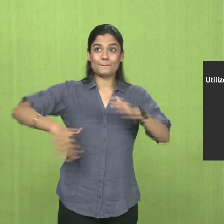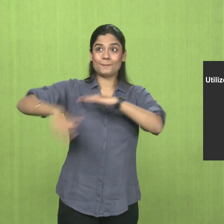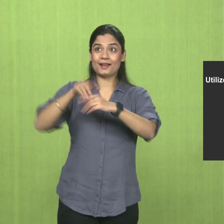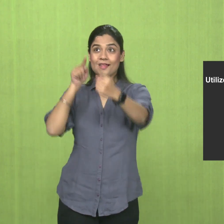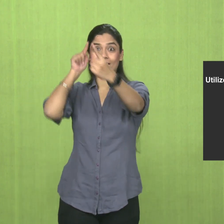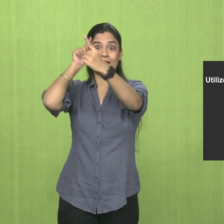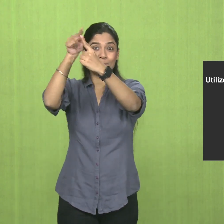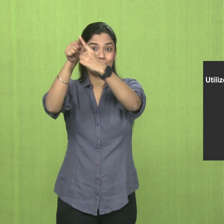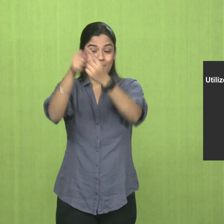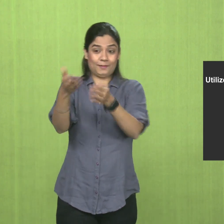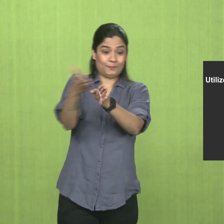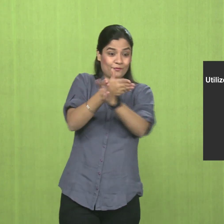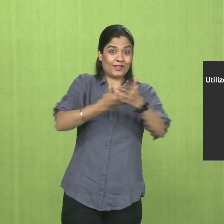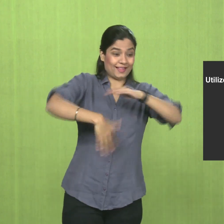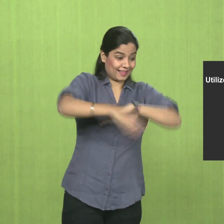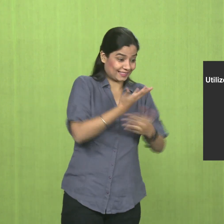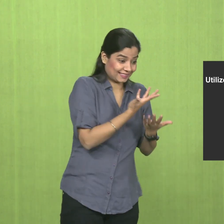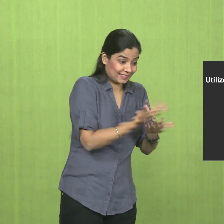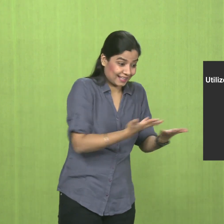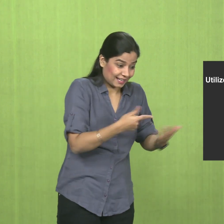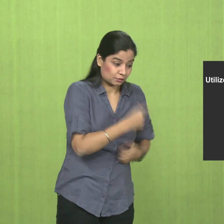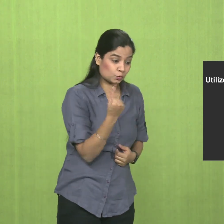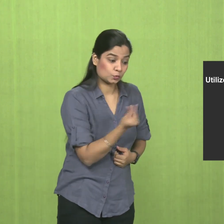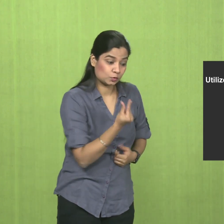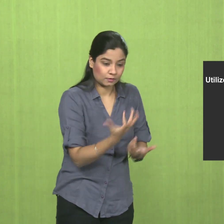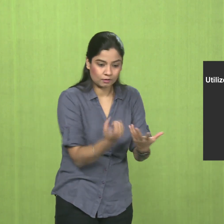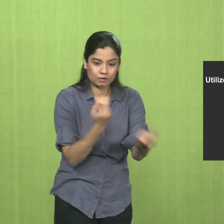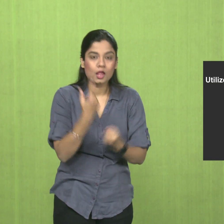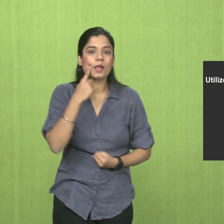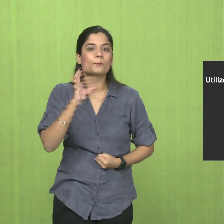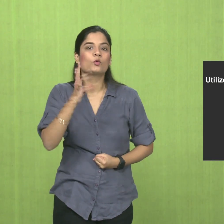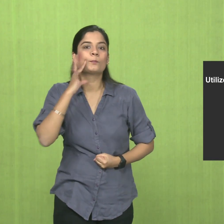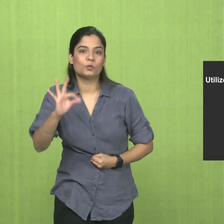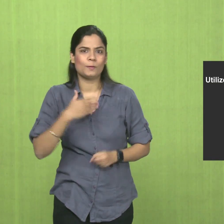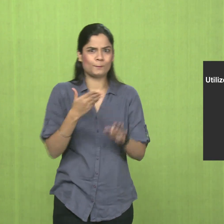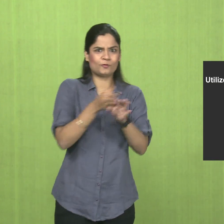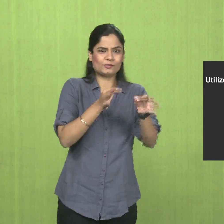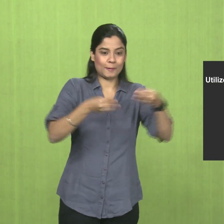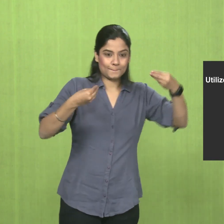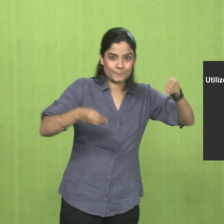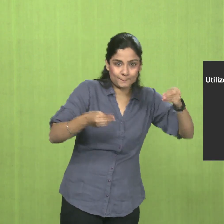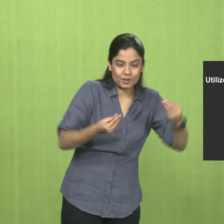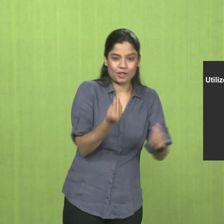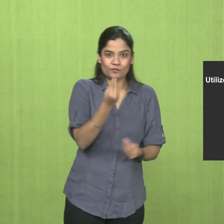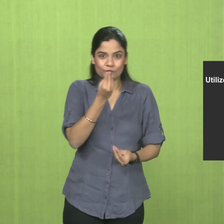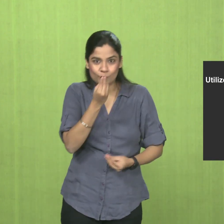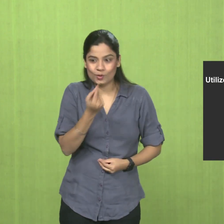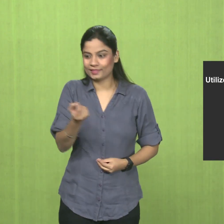It helps in utilizing of resources, all the resources that we need. Important resources, for example, I was telling you